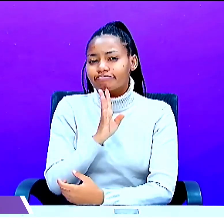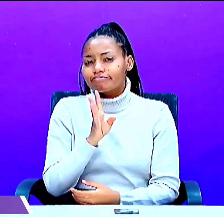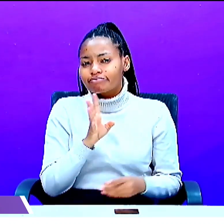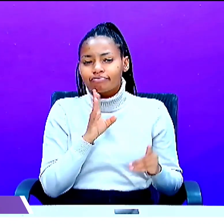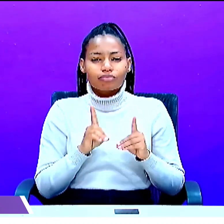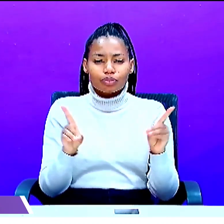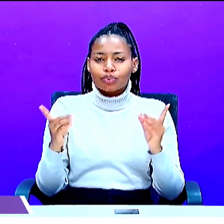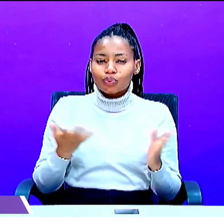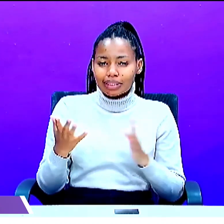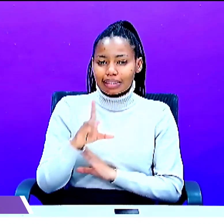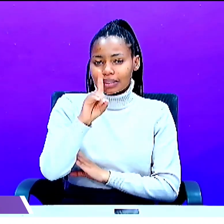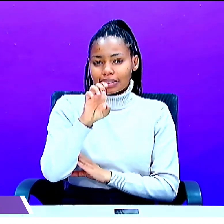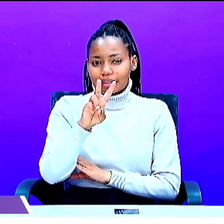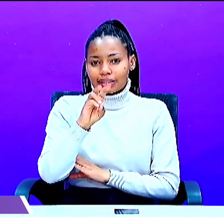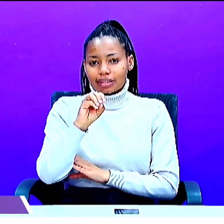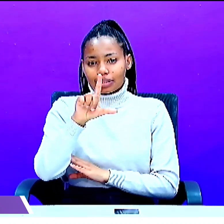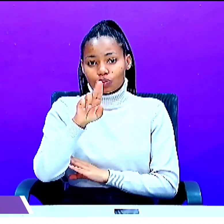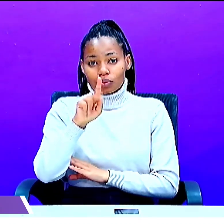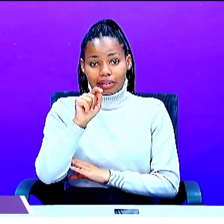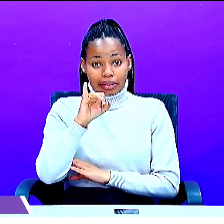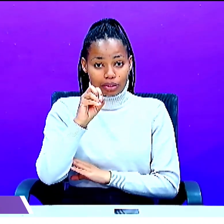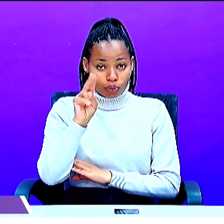Speaking during a Devolution conference